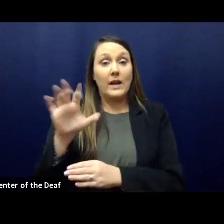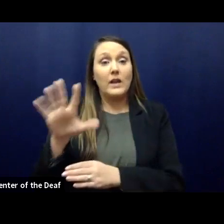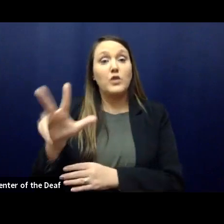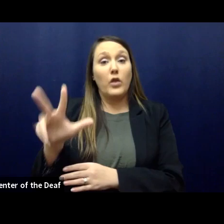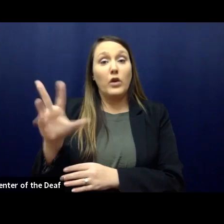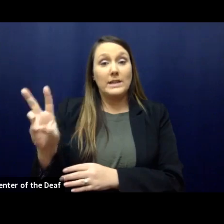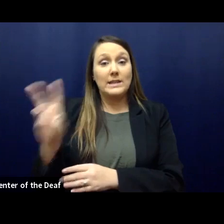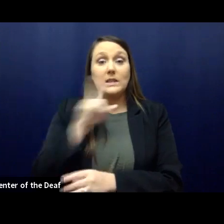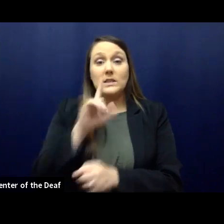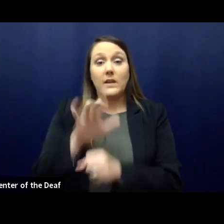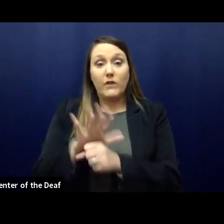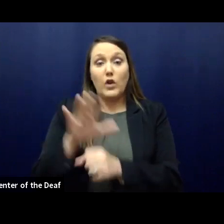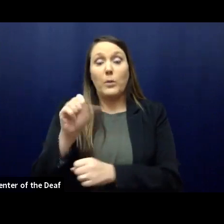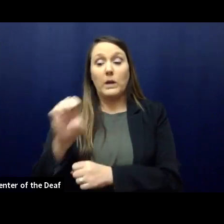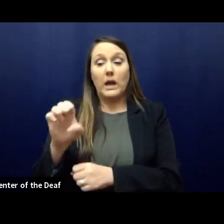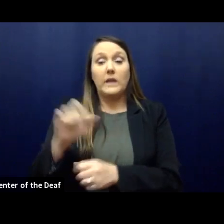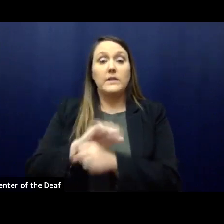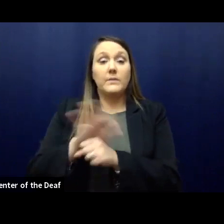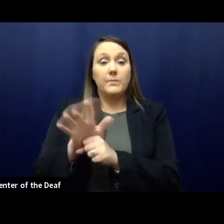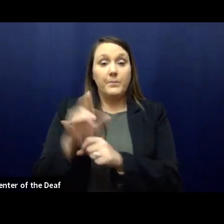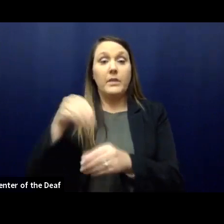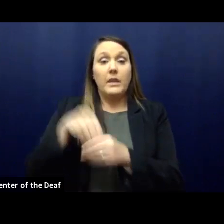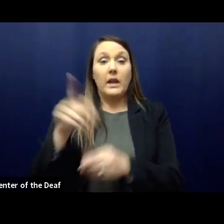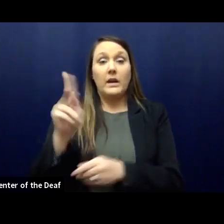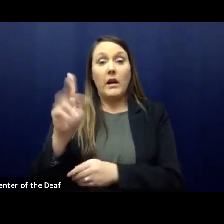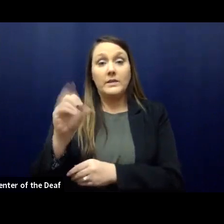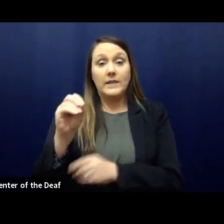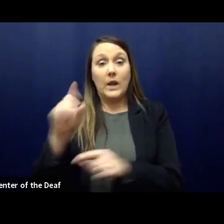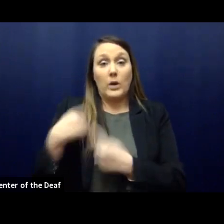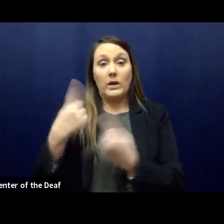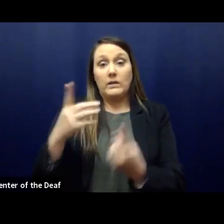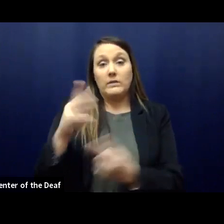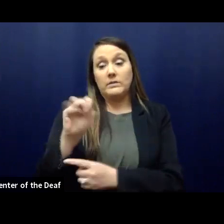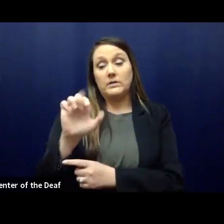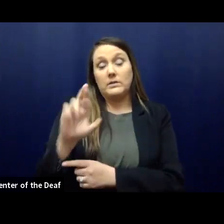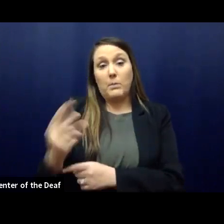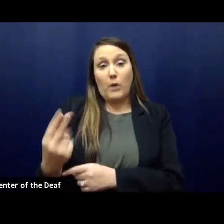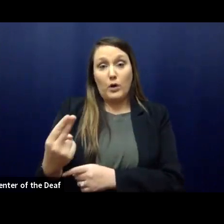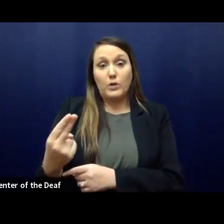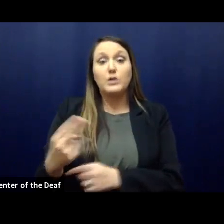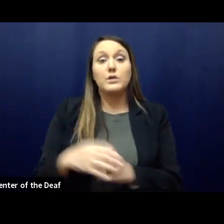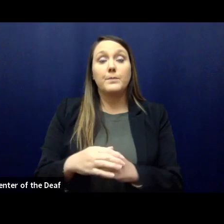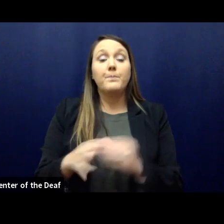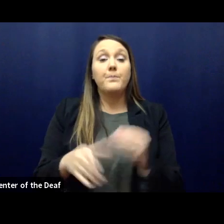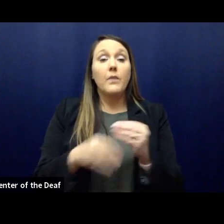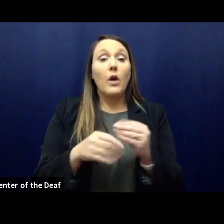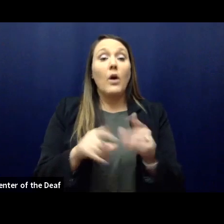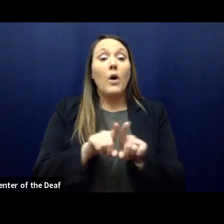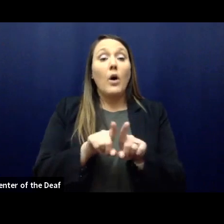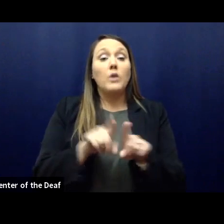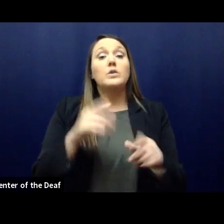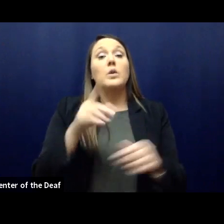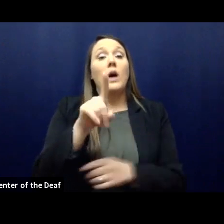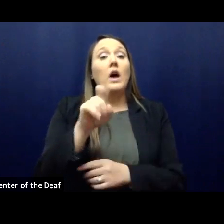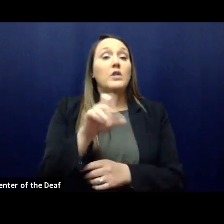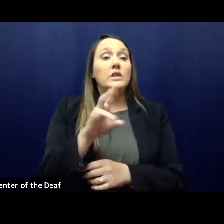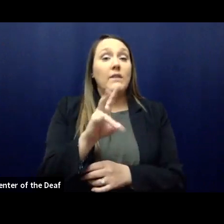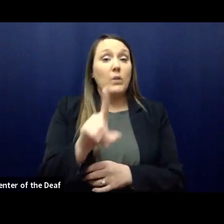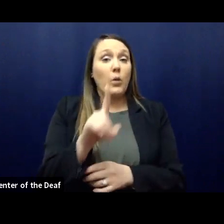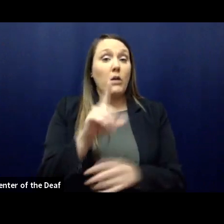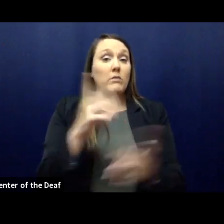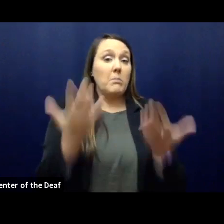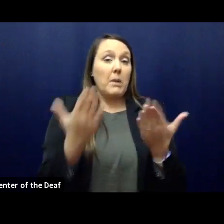4,936 confirmed cases of COVID-19 in Knox County since March. Additionally, we have 171 probable cases.